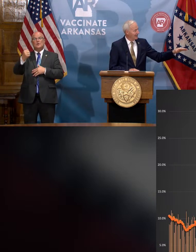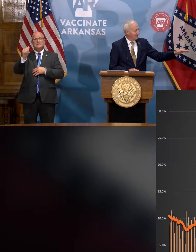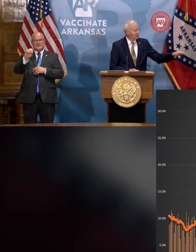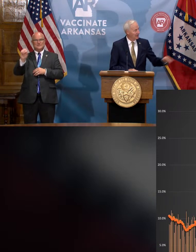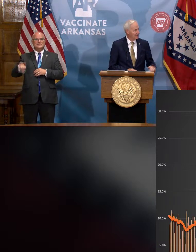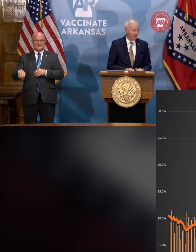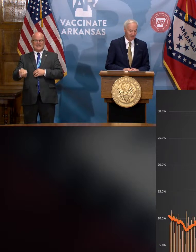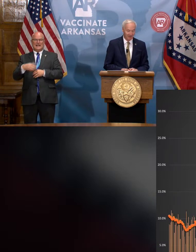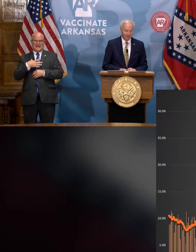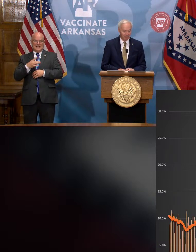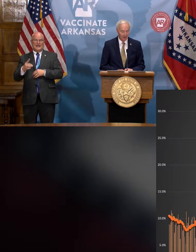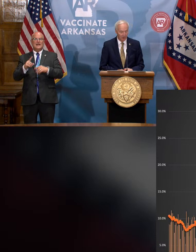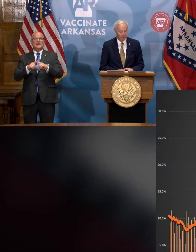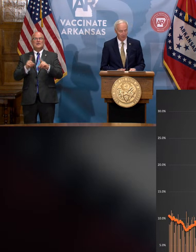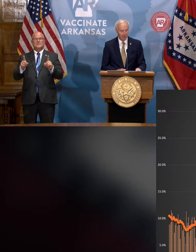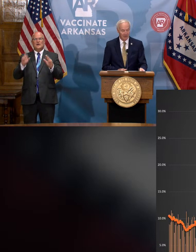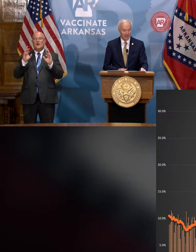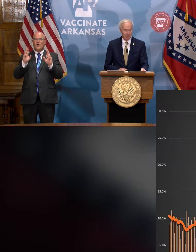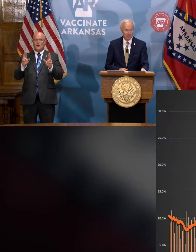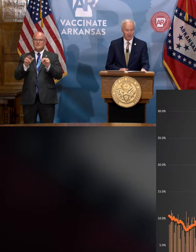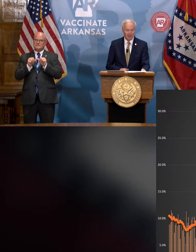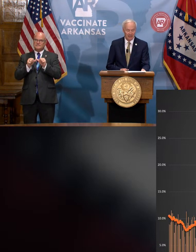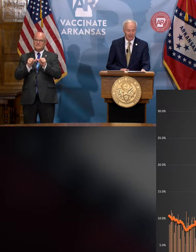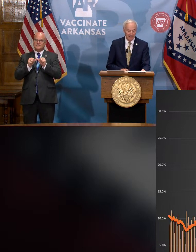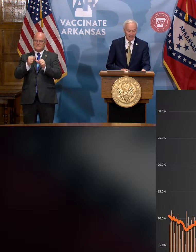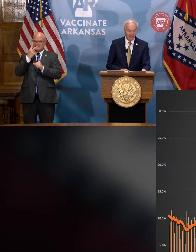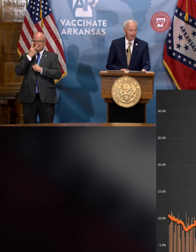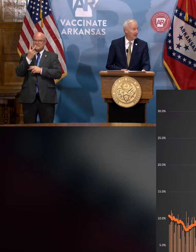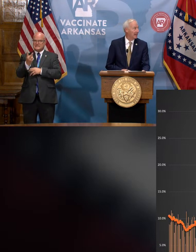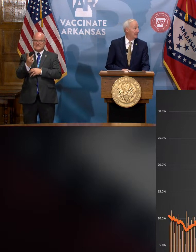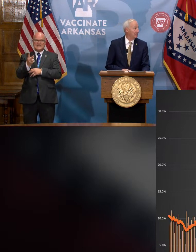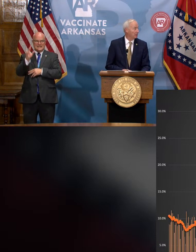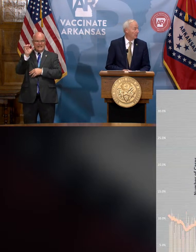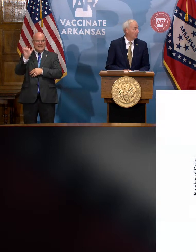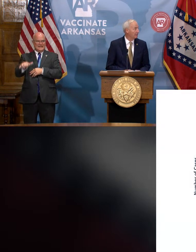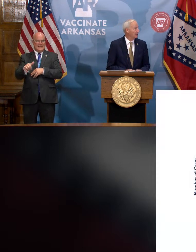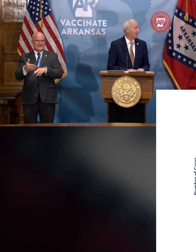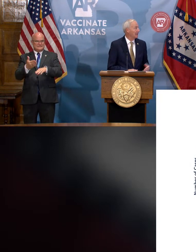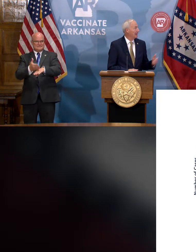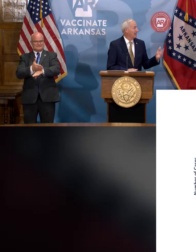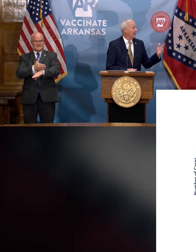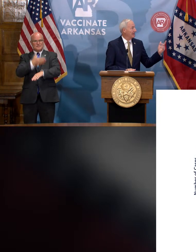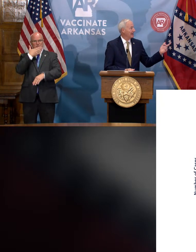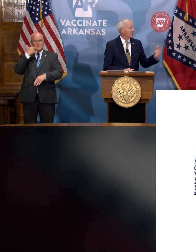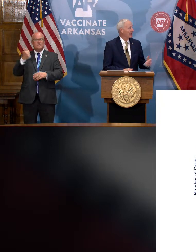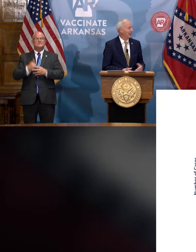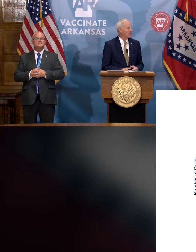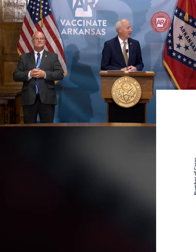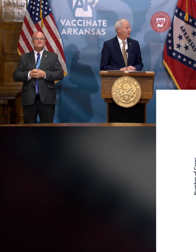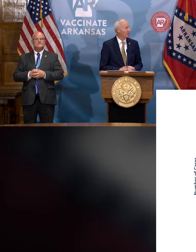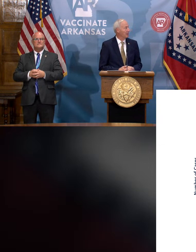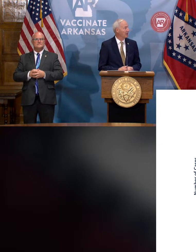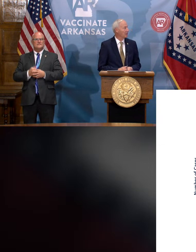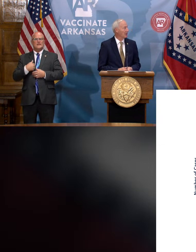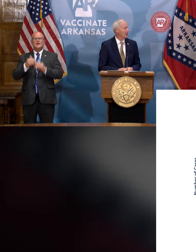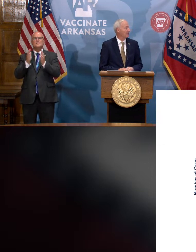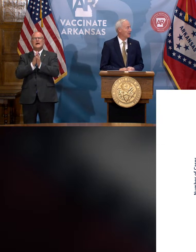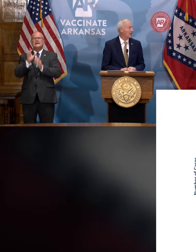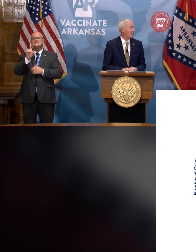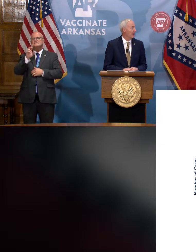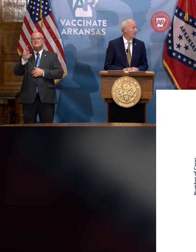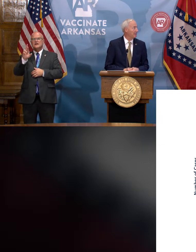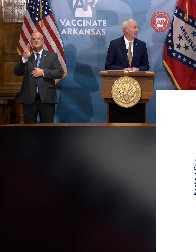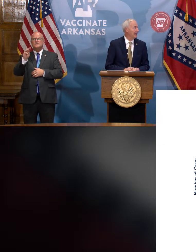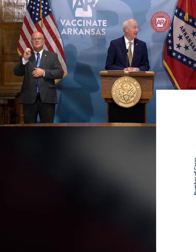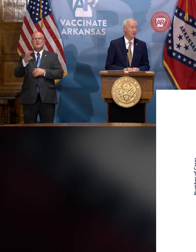10%, but we hopefully will continue to see that improved. And then I'm going to ask Dr. Romero to come